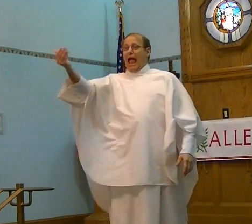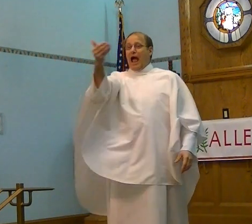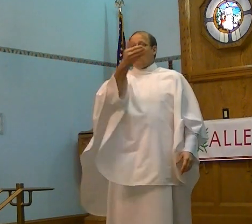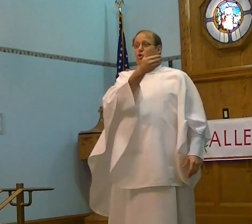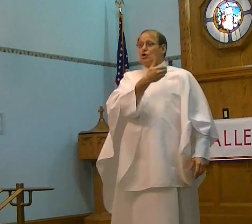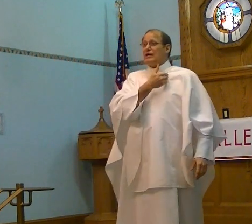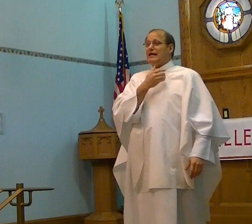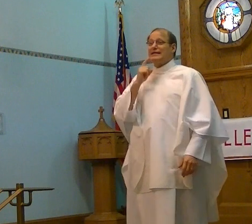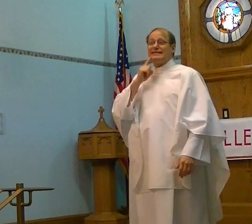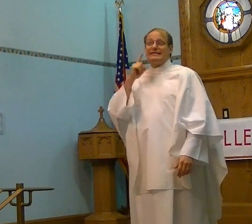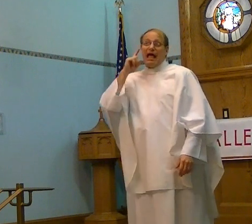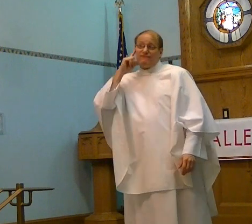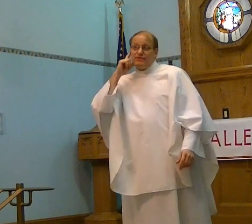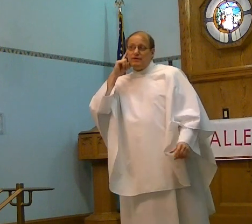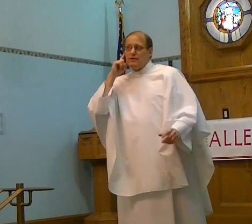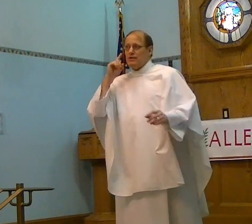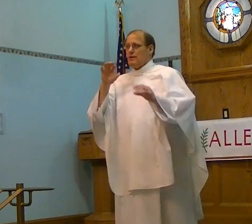Our deaf family.